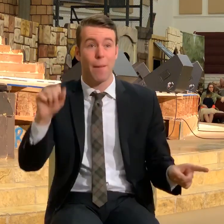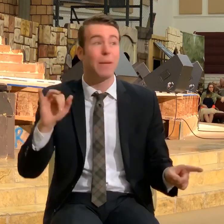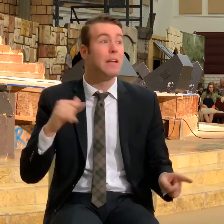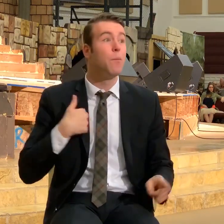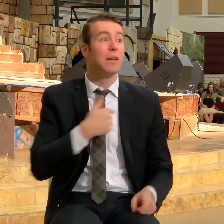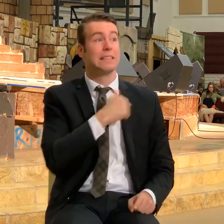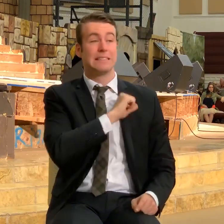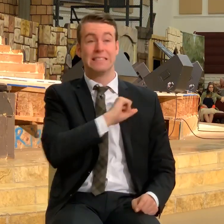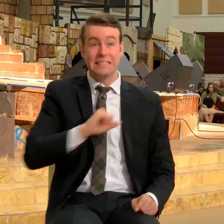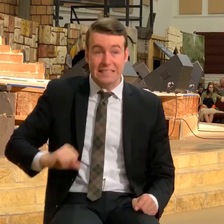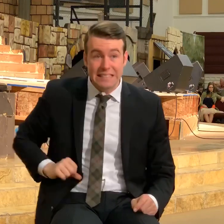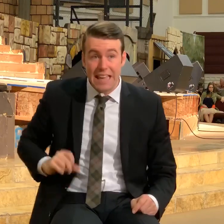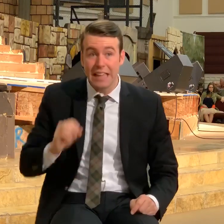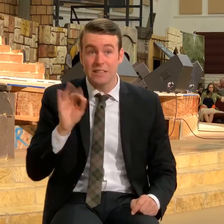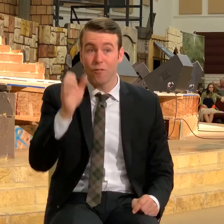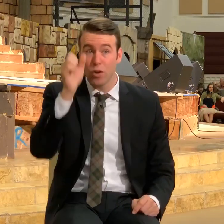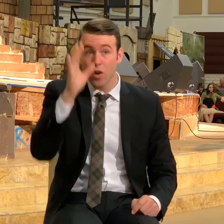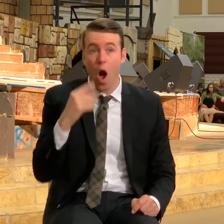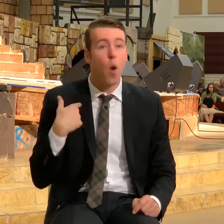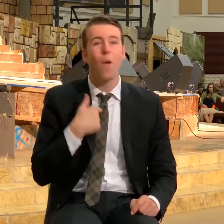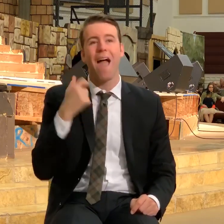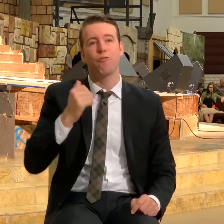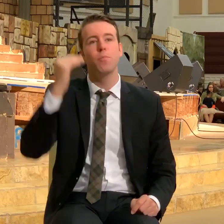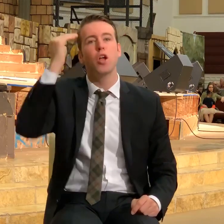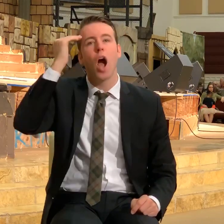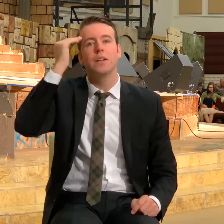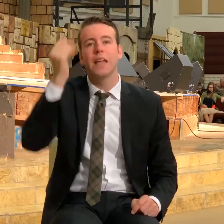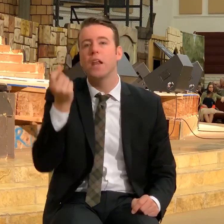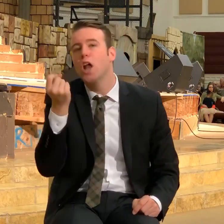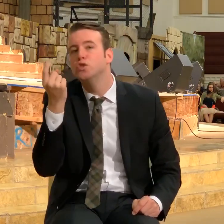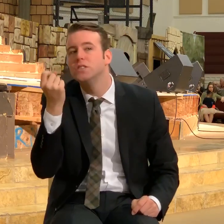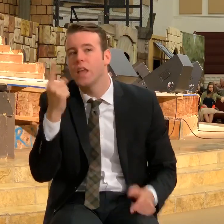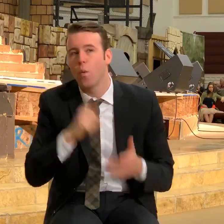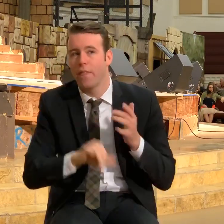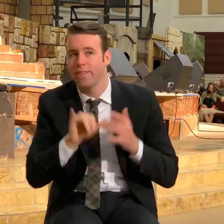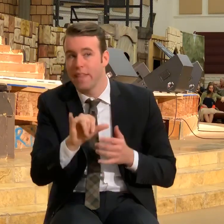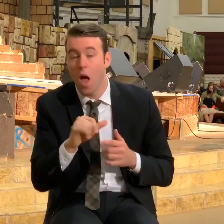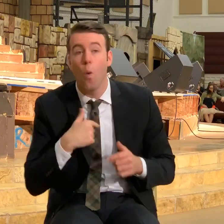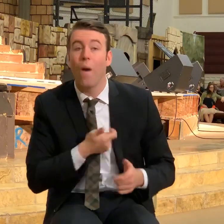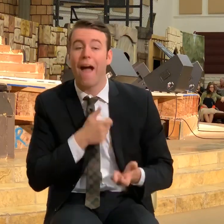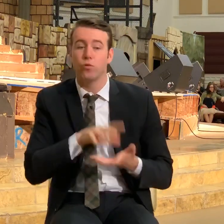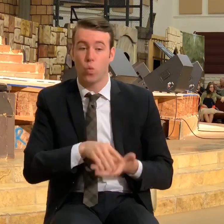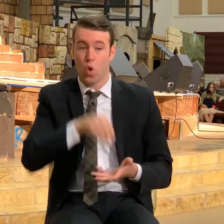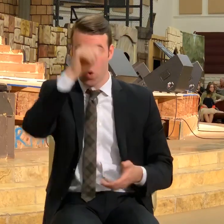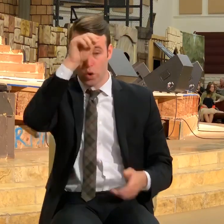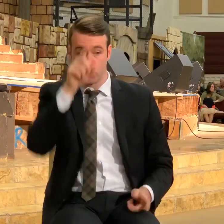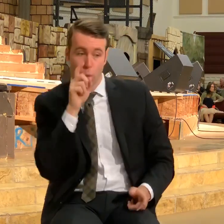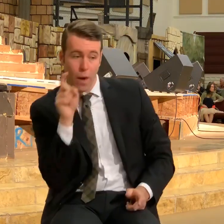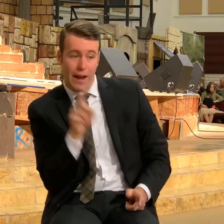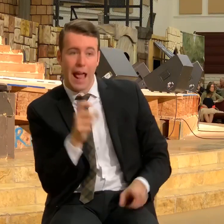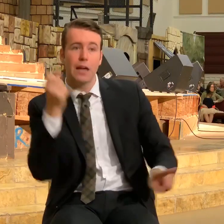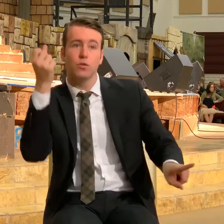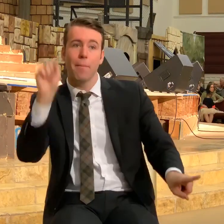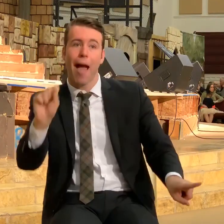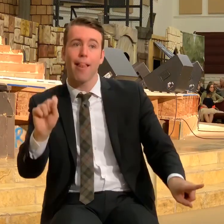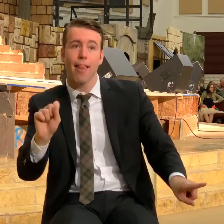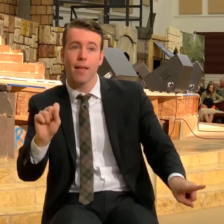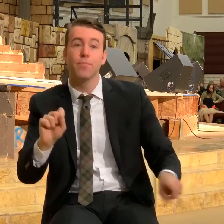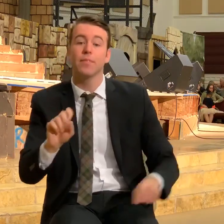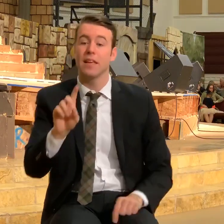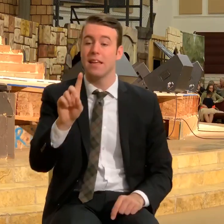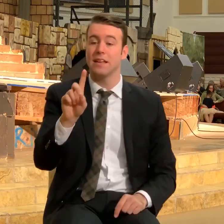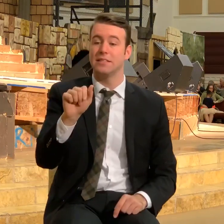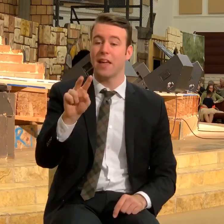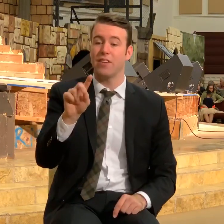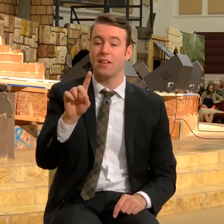God, we've got to be cognizant of this. So this is a night where we learn to recognize rebellion. David looks back over